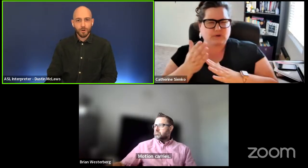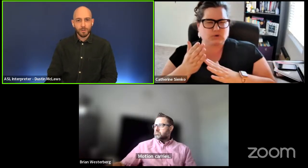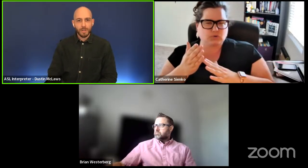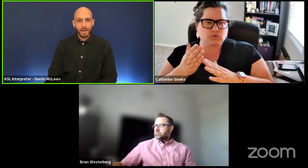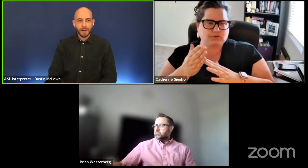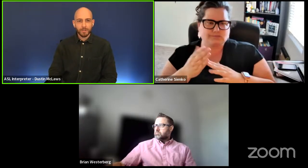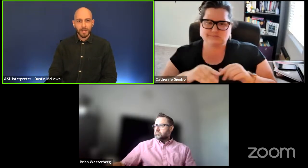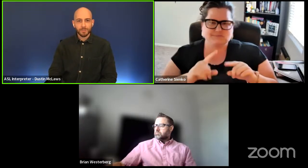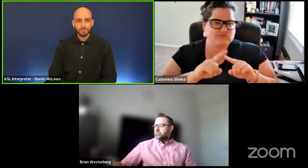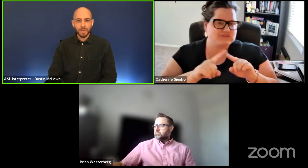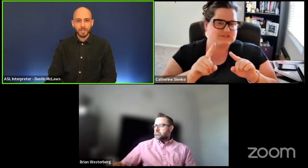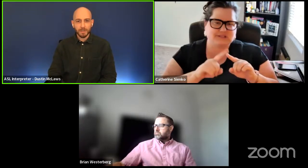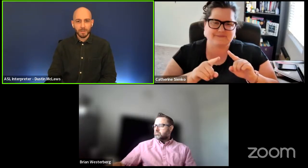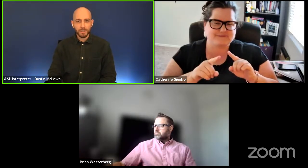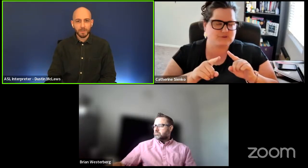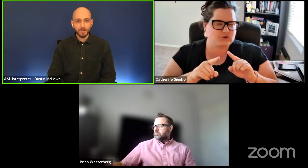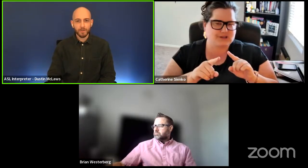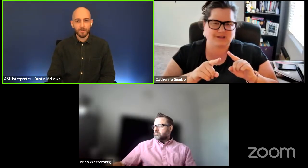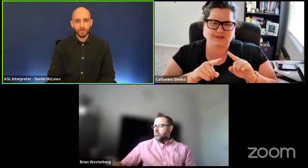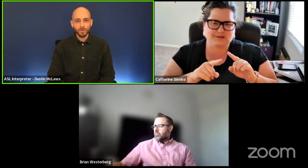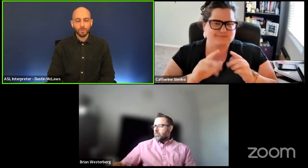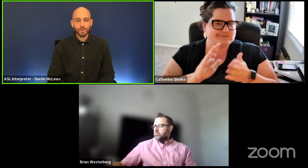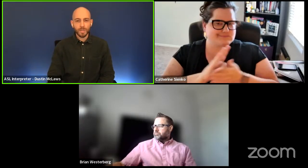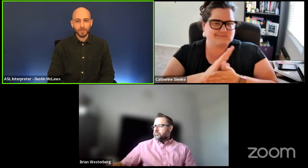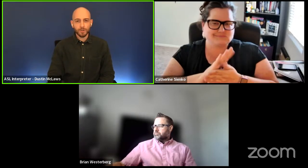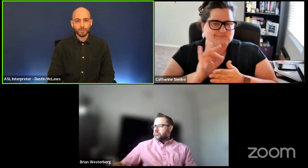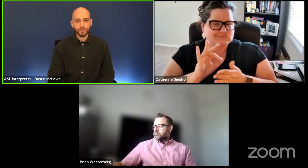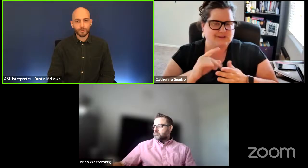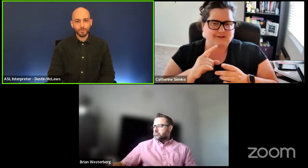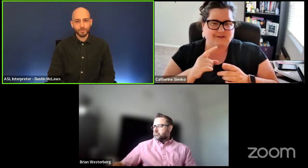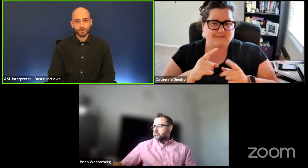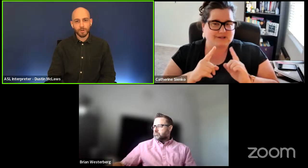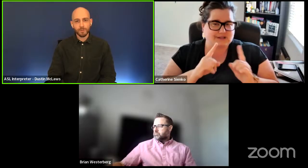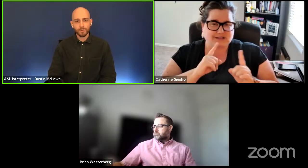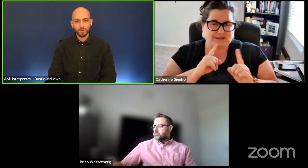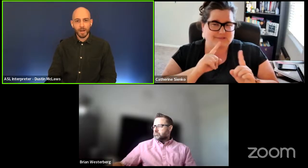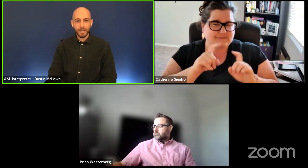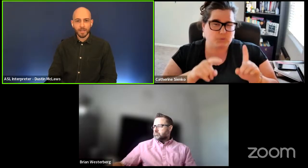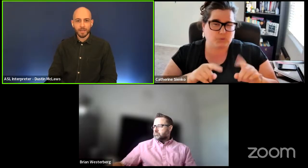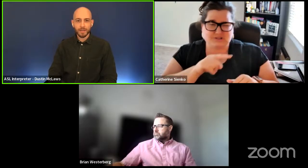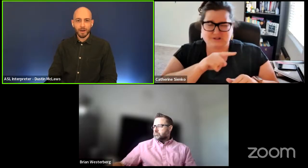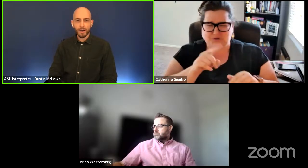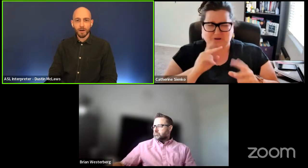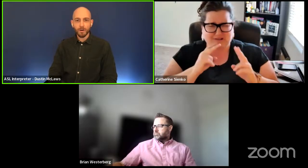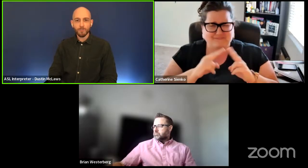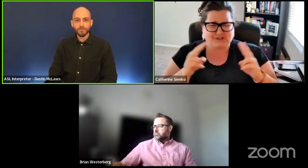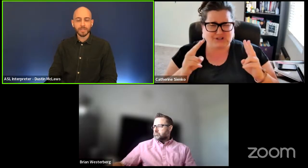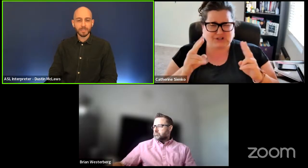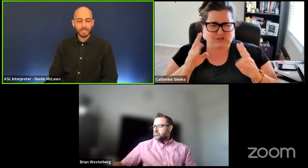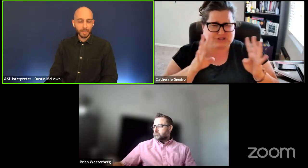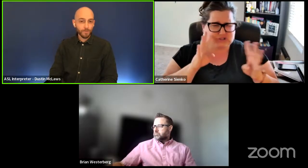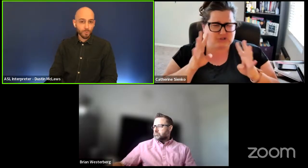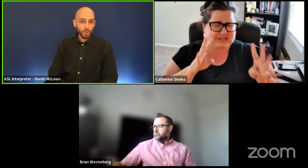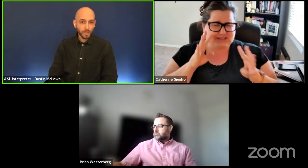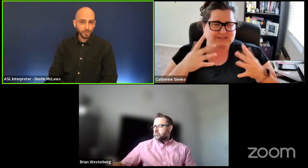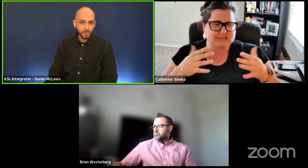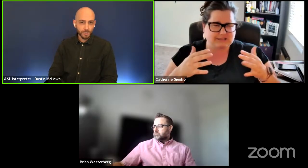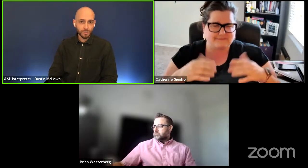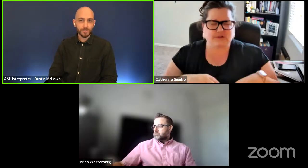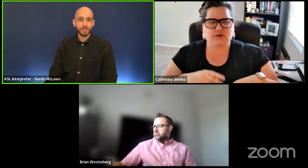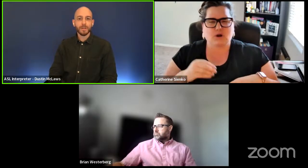As you recall, at our last meeting, we looked through a variety of